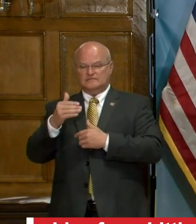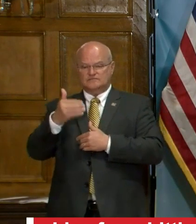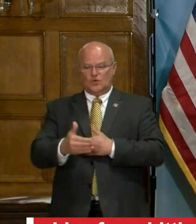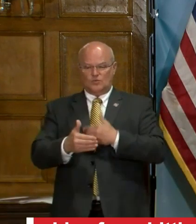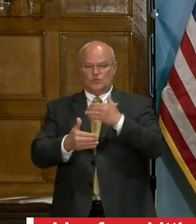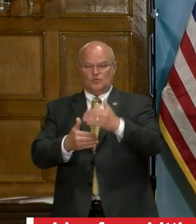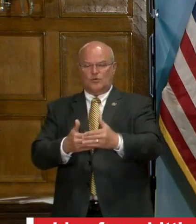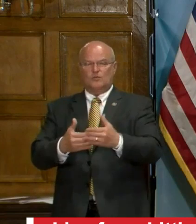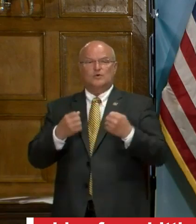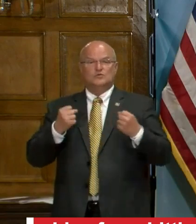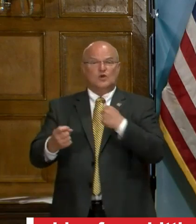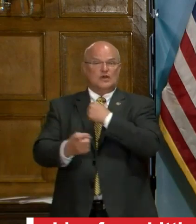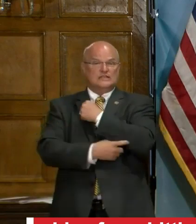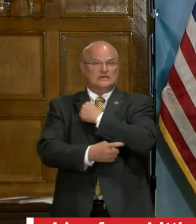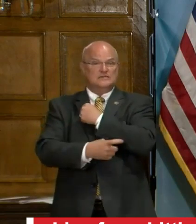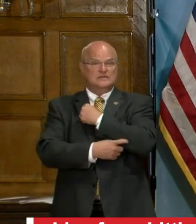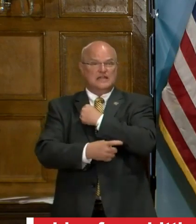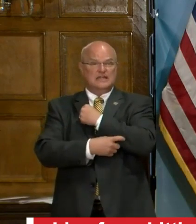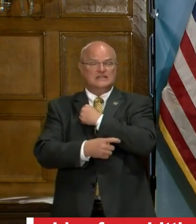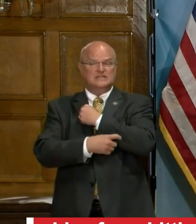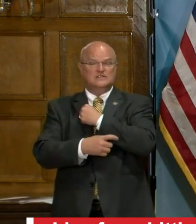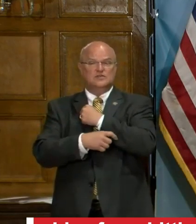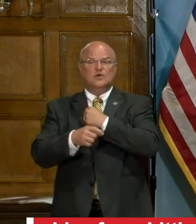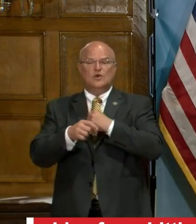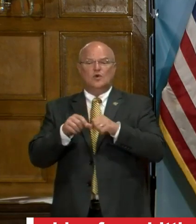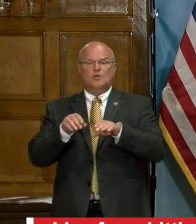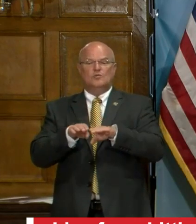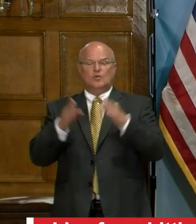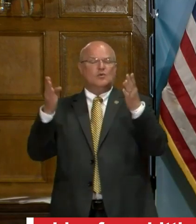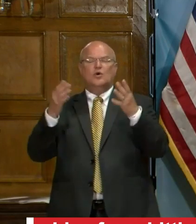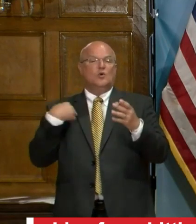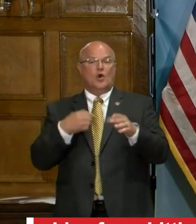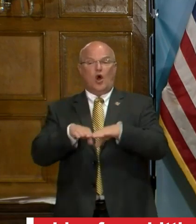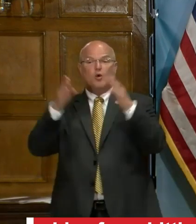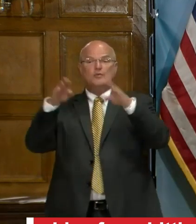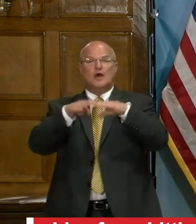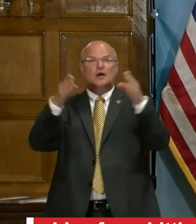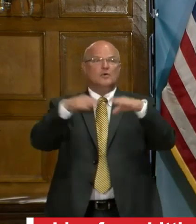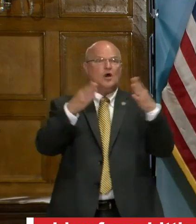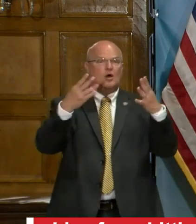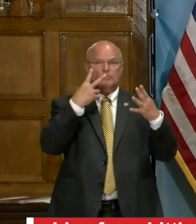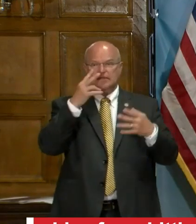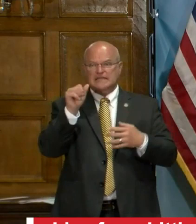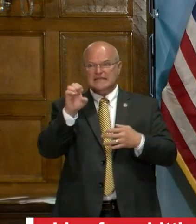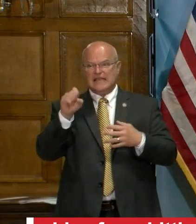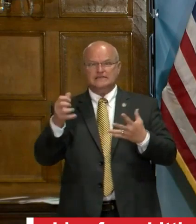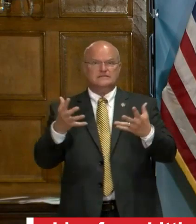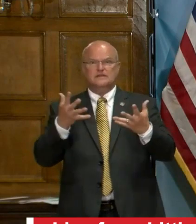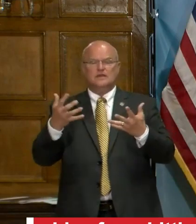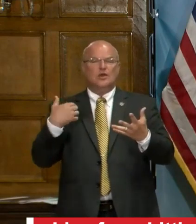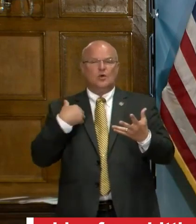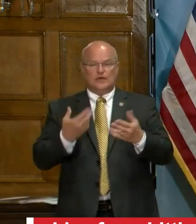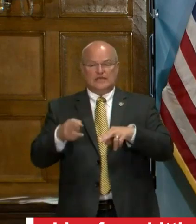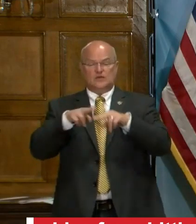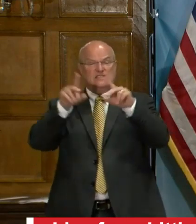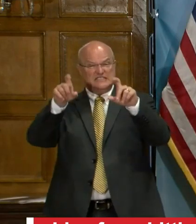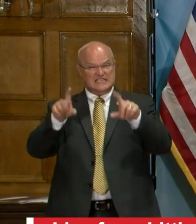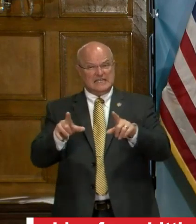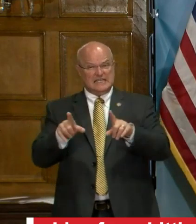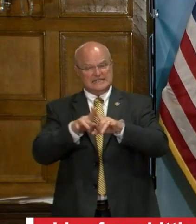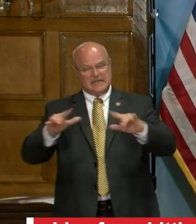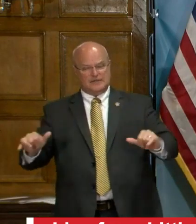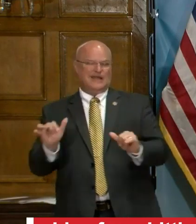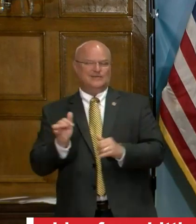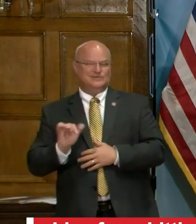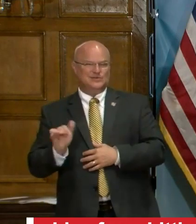another, there's a strong temptation to link them. You know, we opened up a lot of things, and then we saw a lot of cases. Of course, we increased our testing at